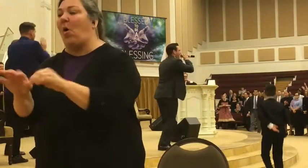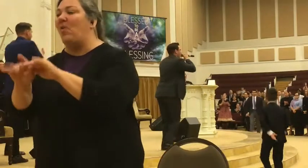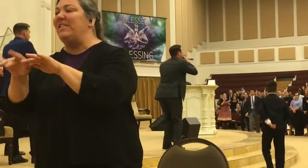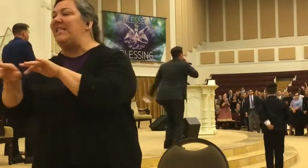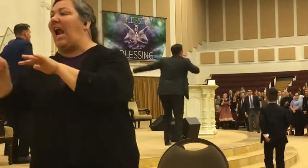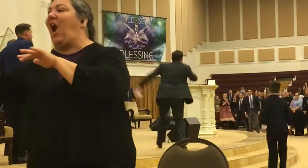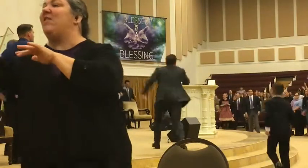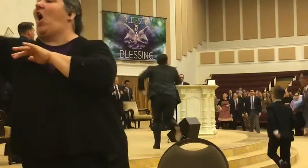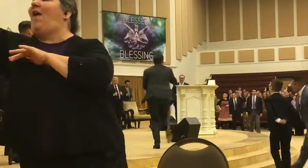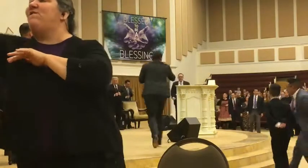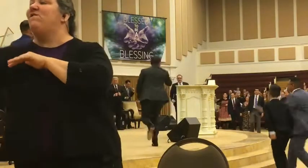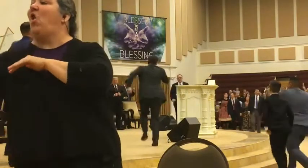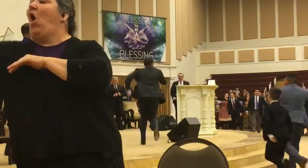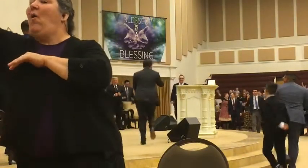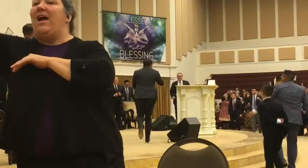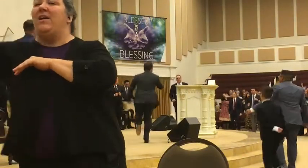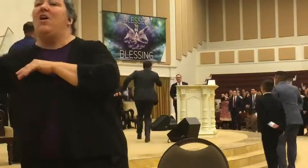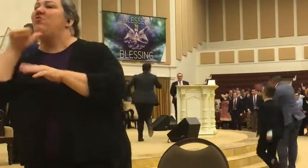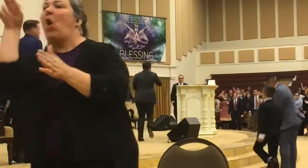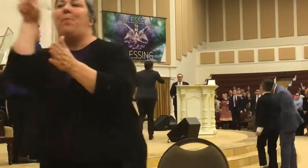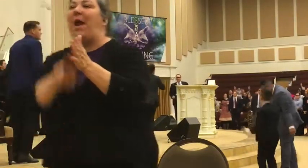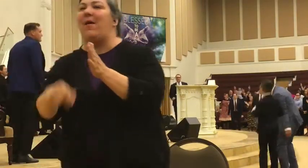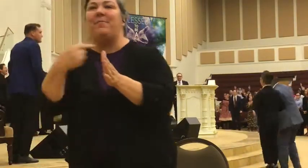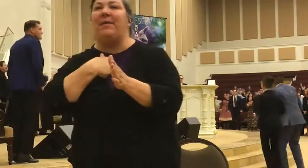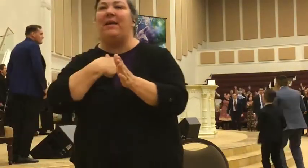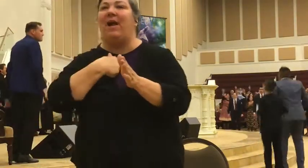Don't bury me, I'm not dead yet.